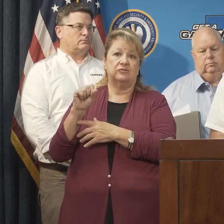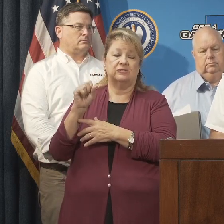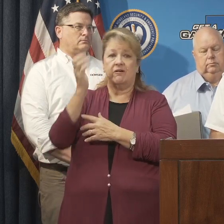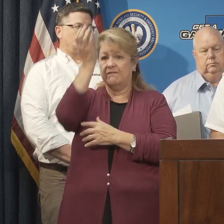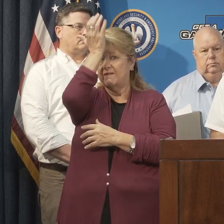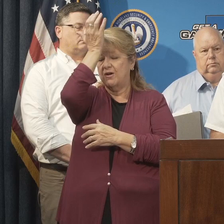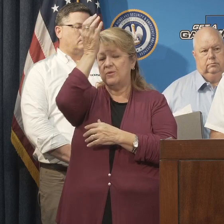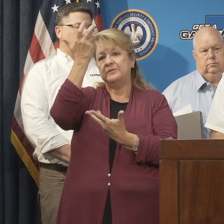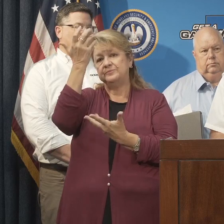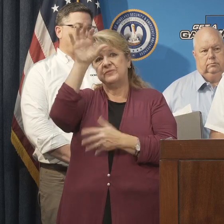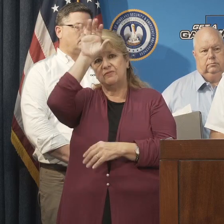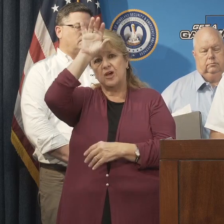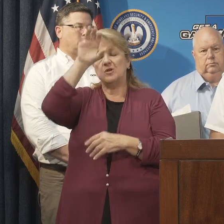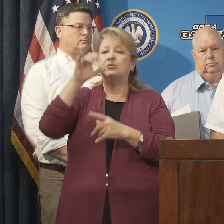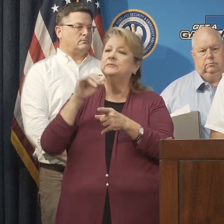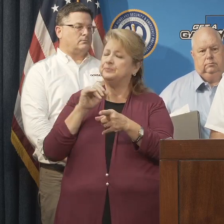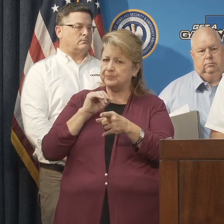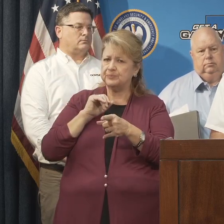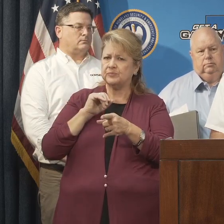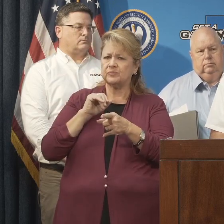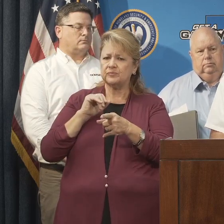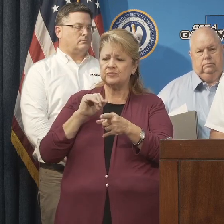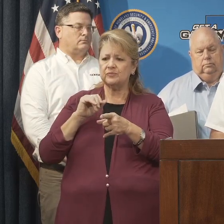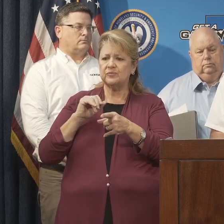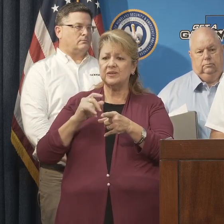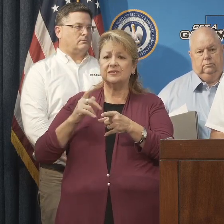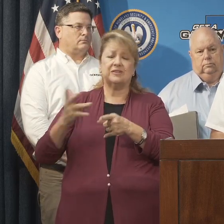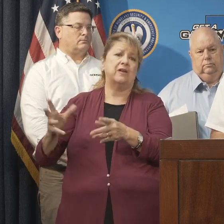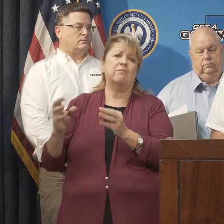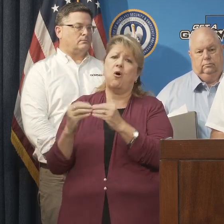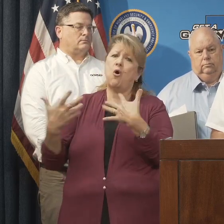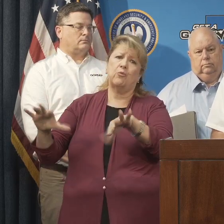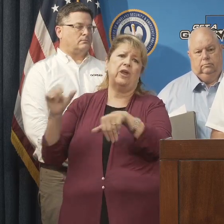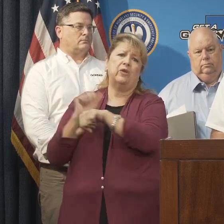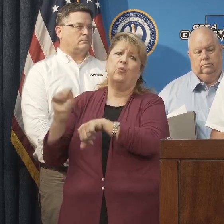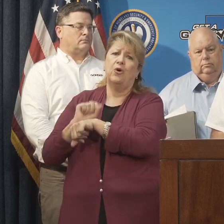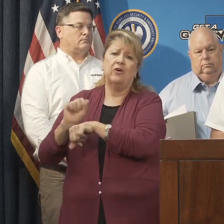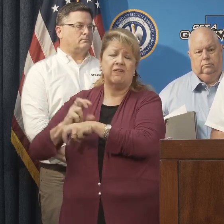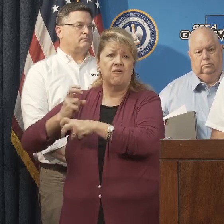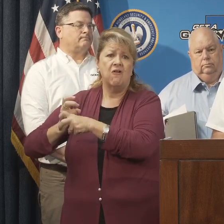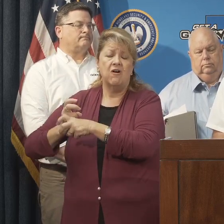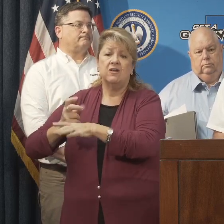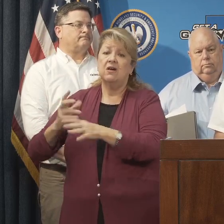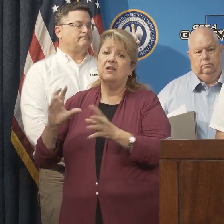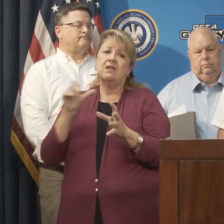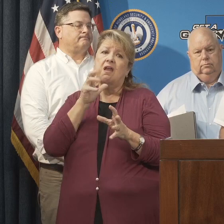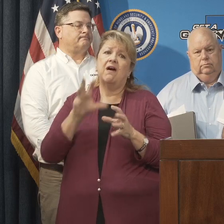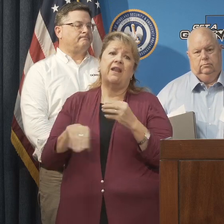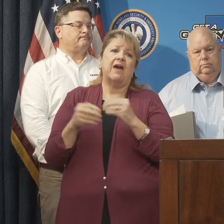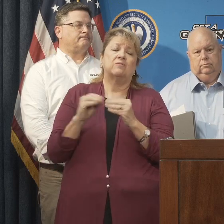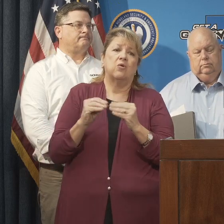We just need to work together to try to prevent what is already a very serious situation from becoming